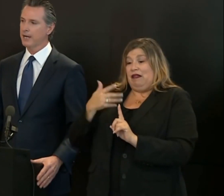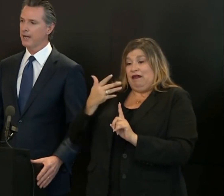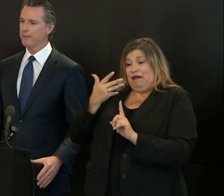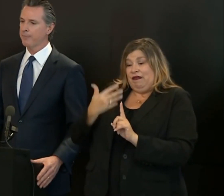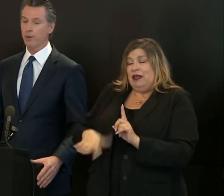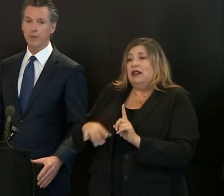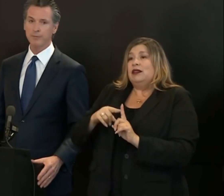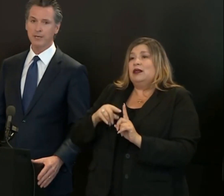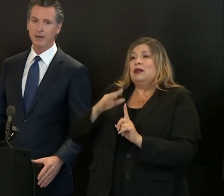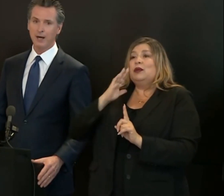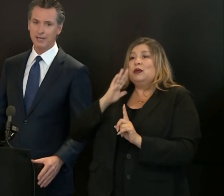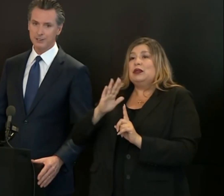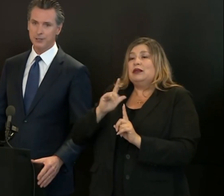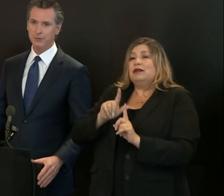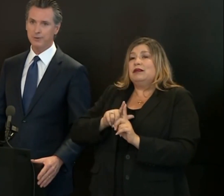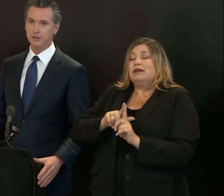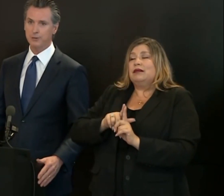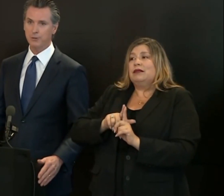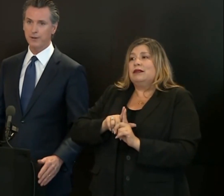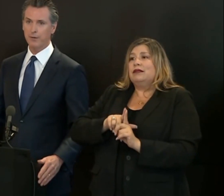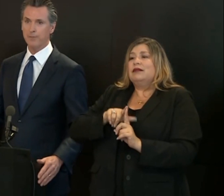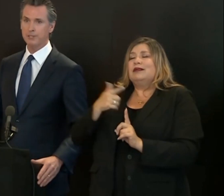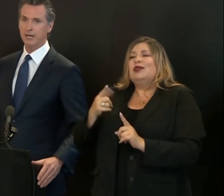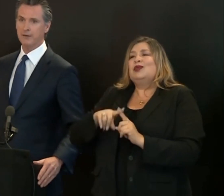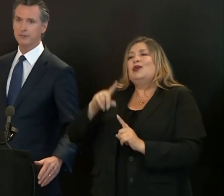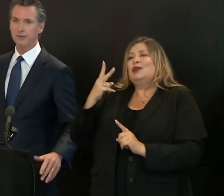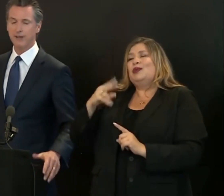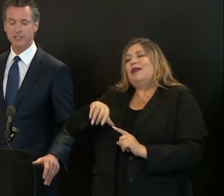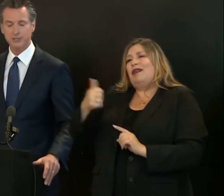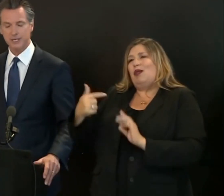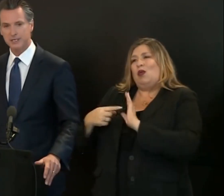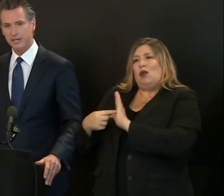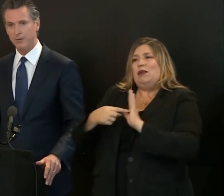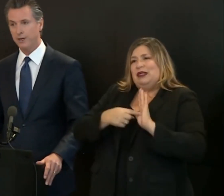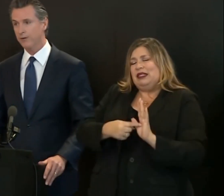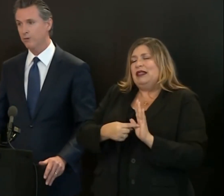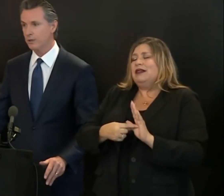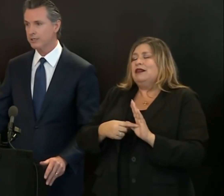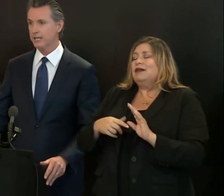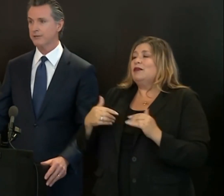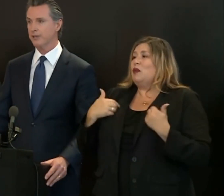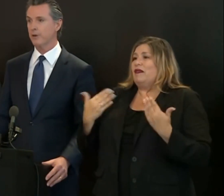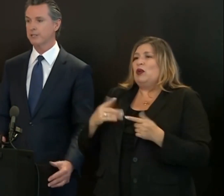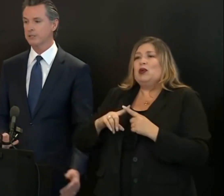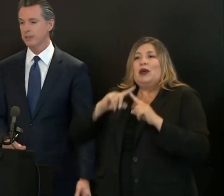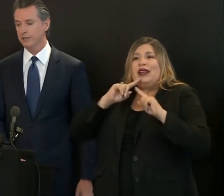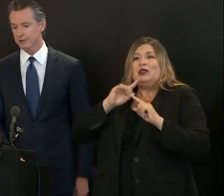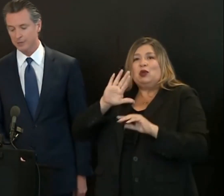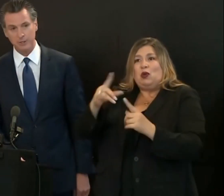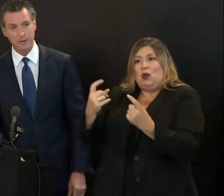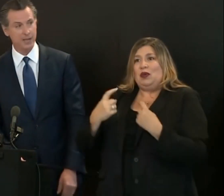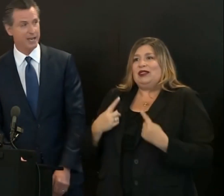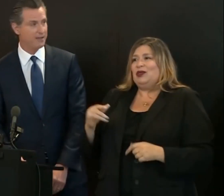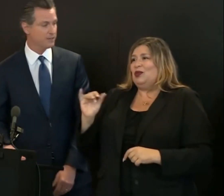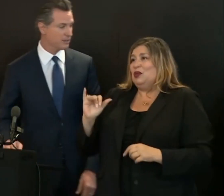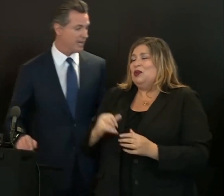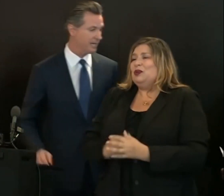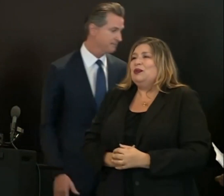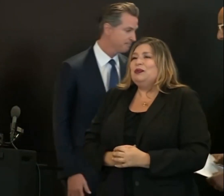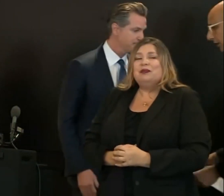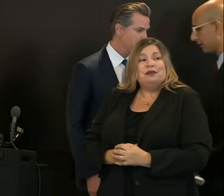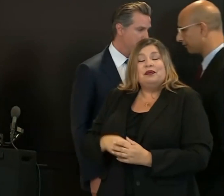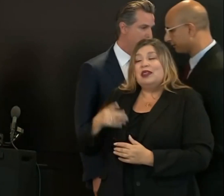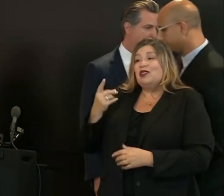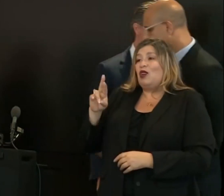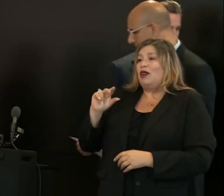his podium on to the two other representatives of agencies, and we're here, of course, to answer any question you subsequently may have. Dr.